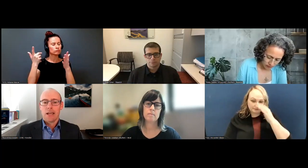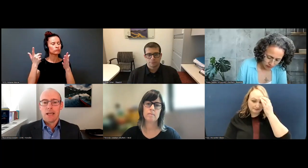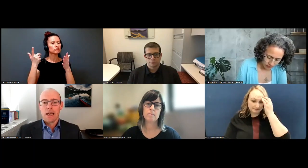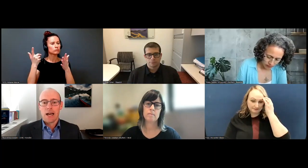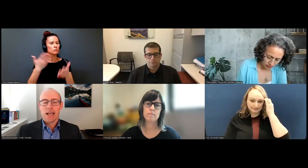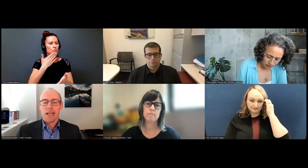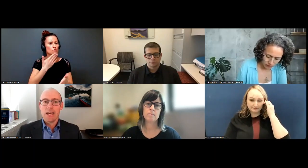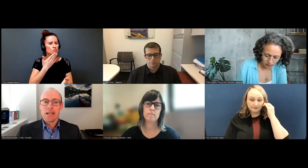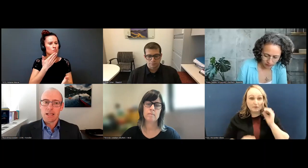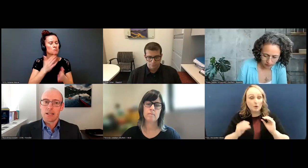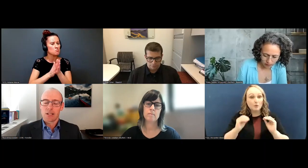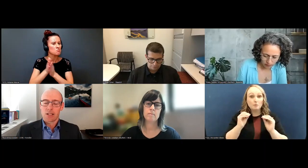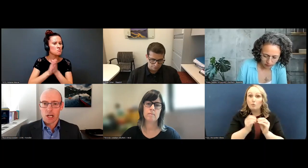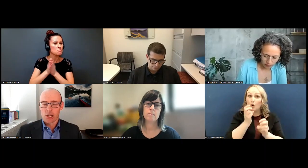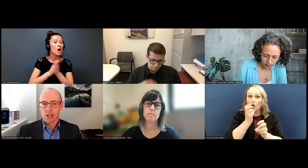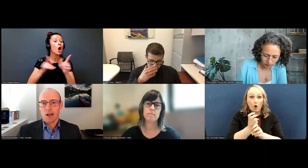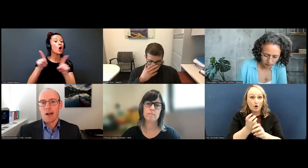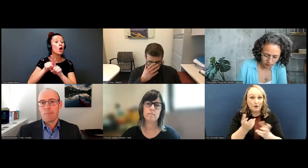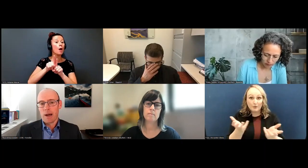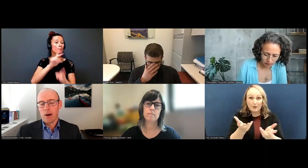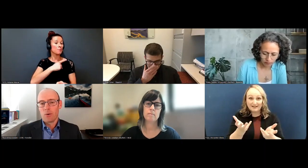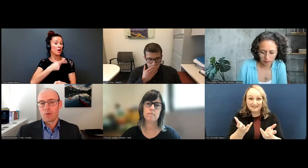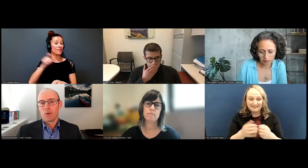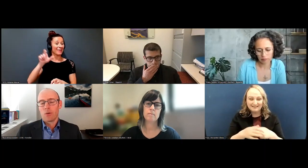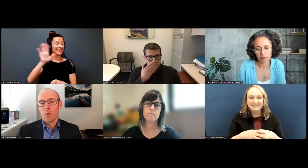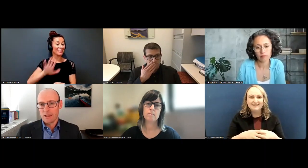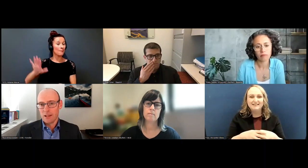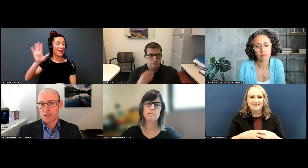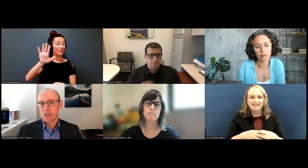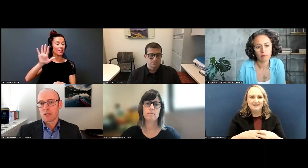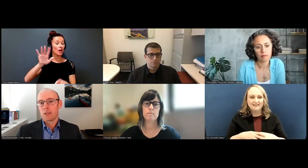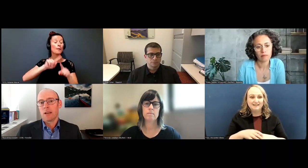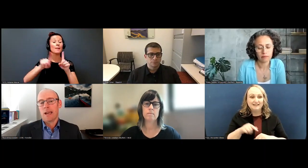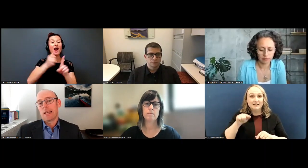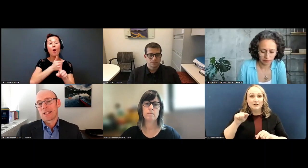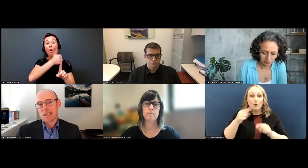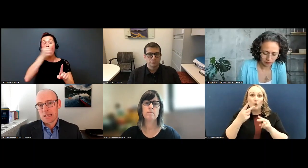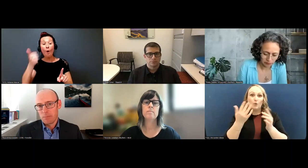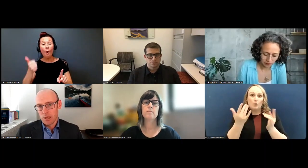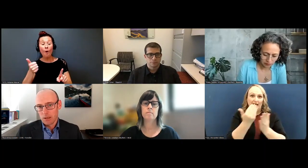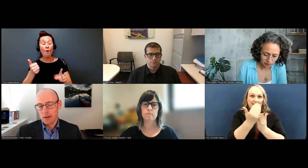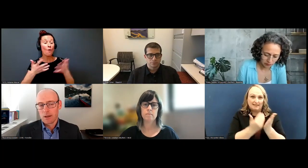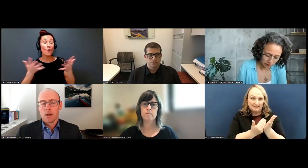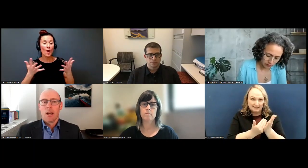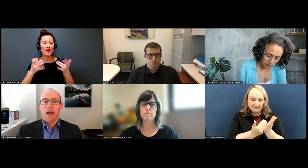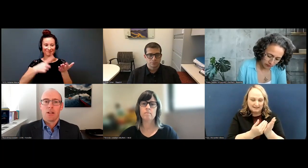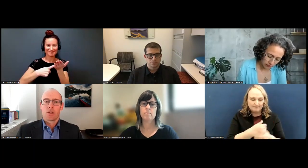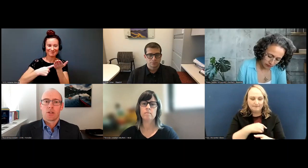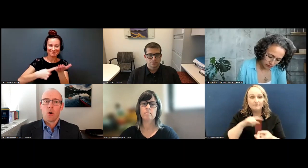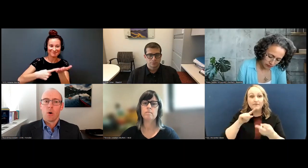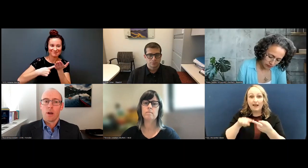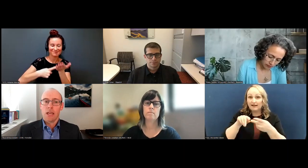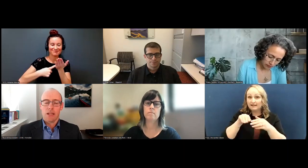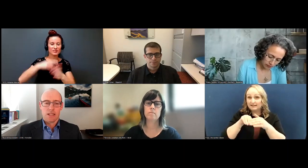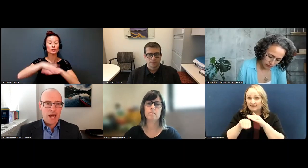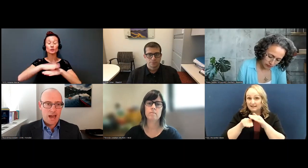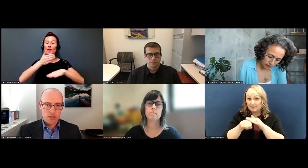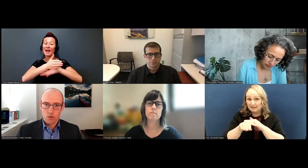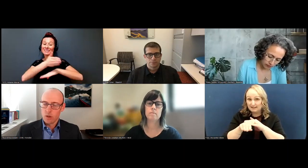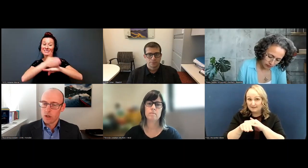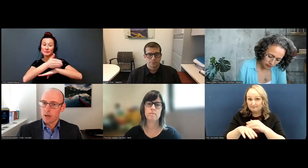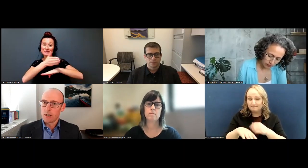frankly, is a discussion about wait lists and accessibility. And so it